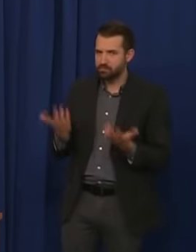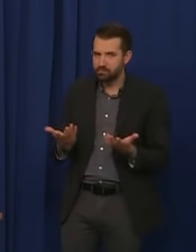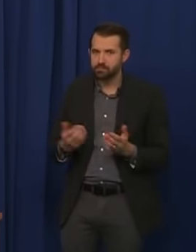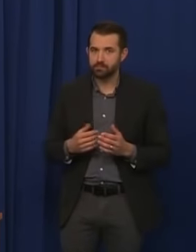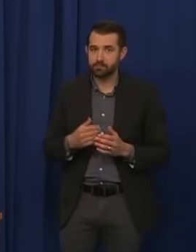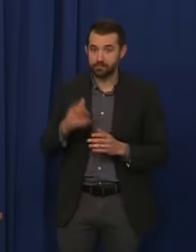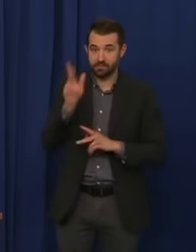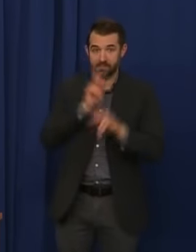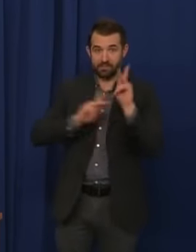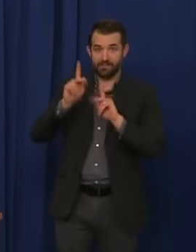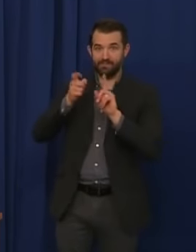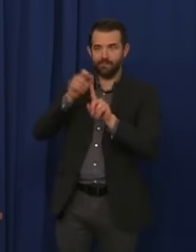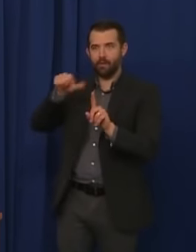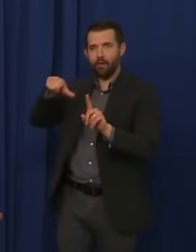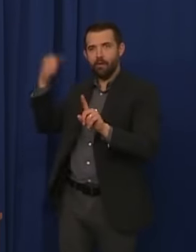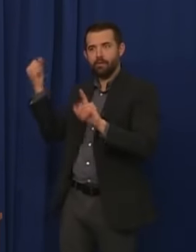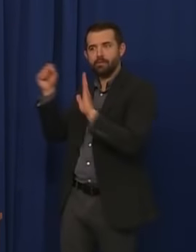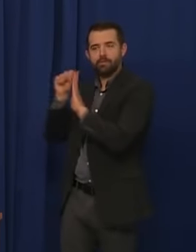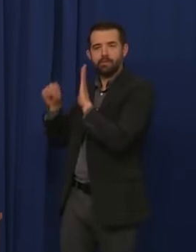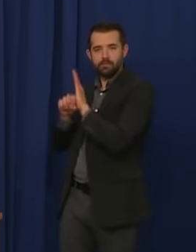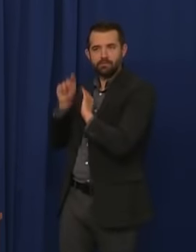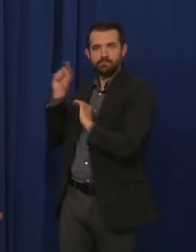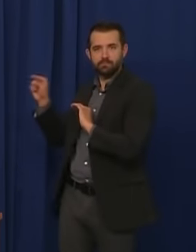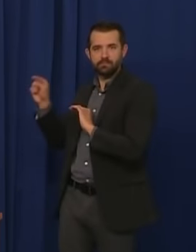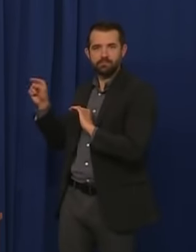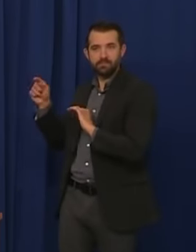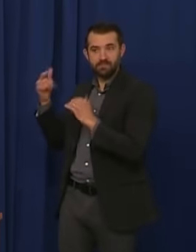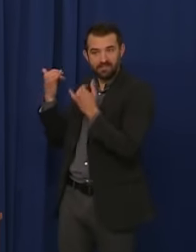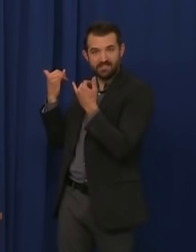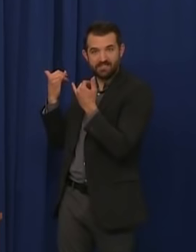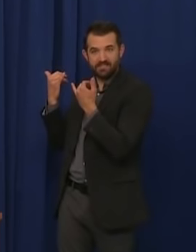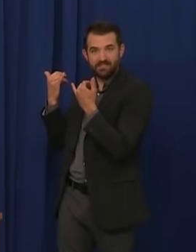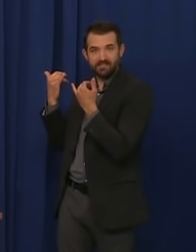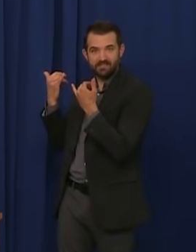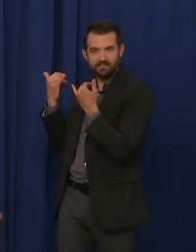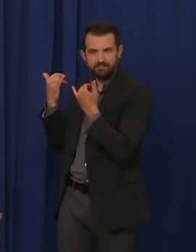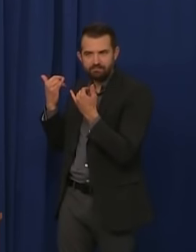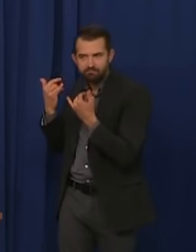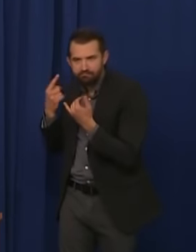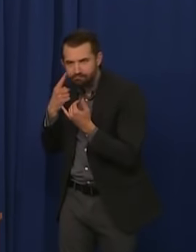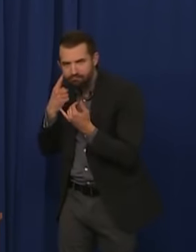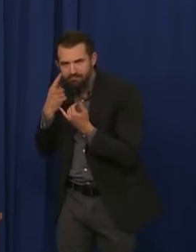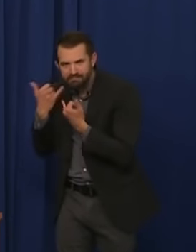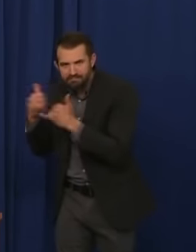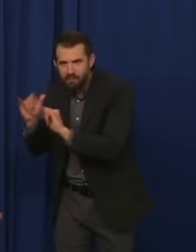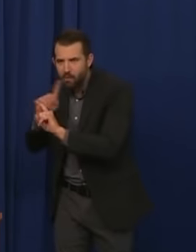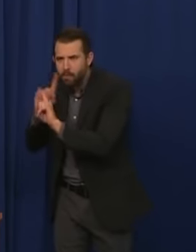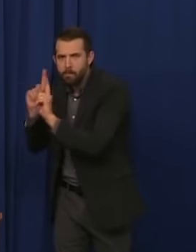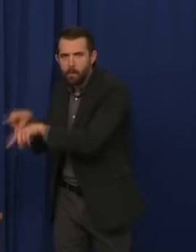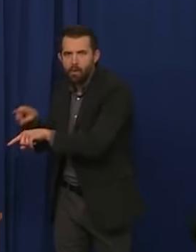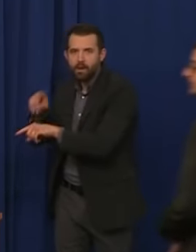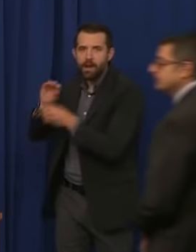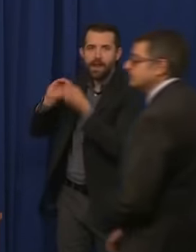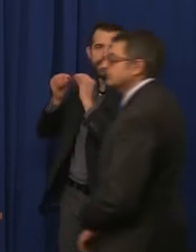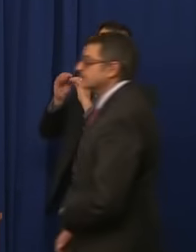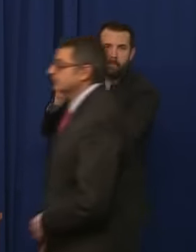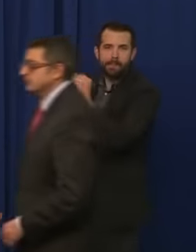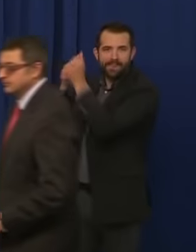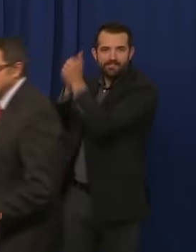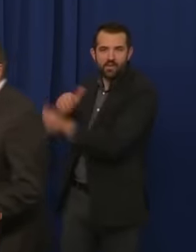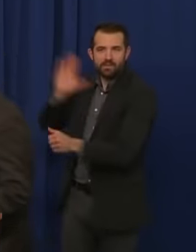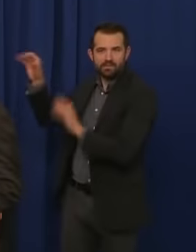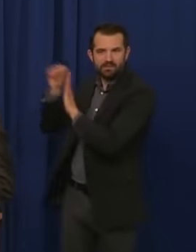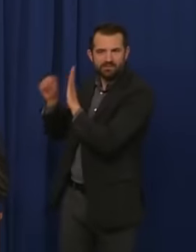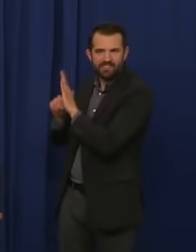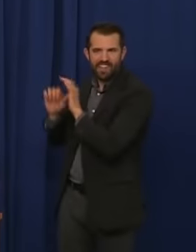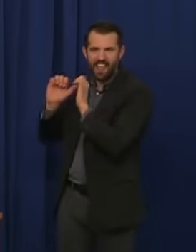other states are still being reported only in their own state's rosters, how will the public know if there's